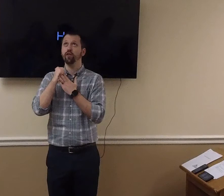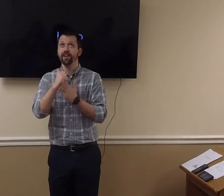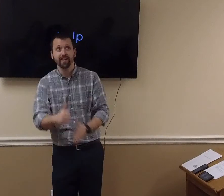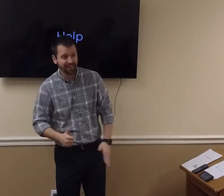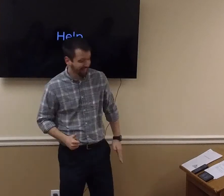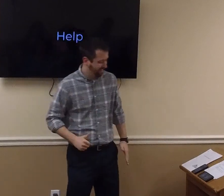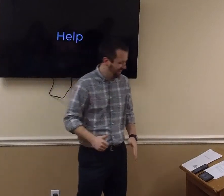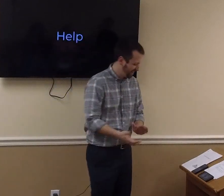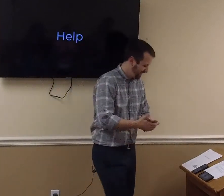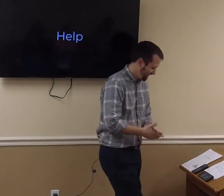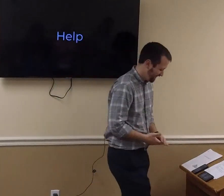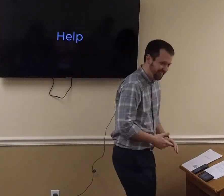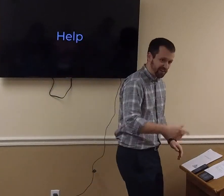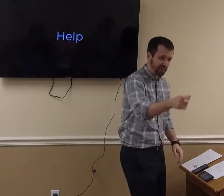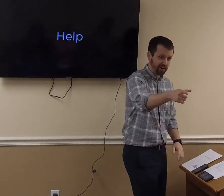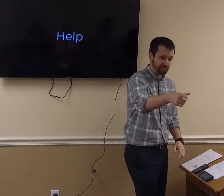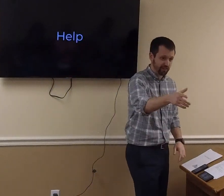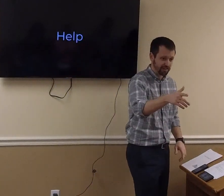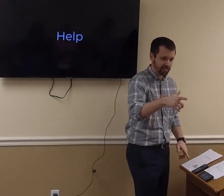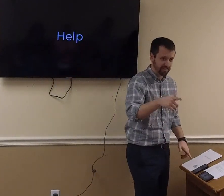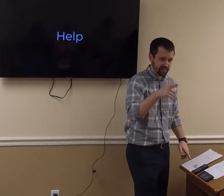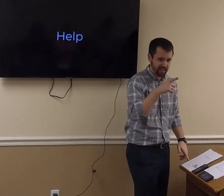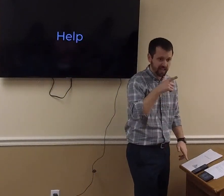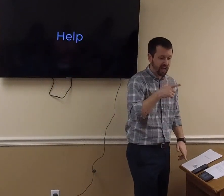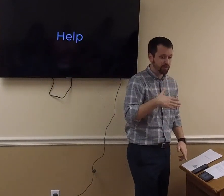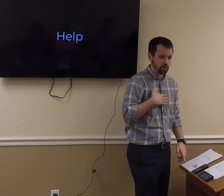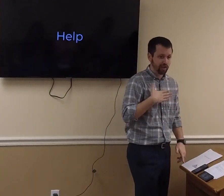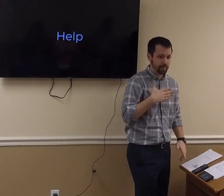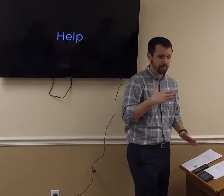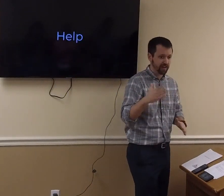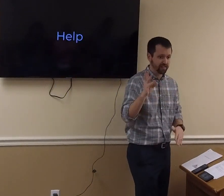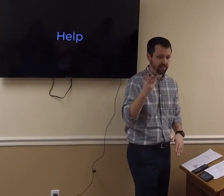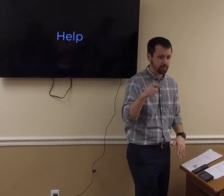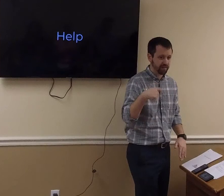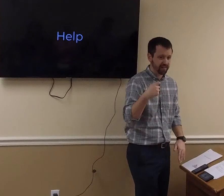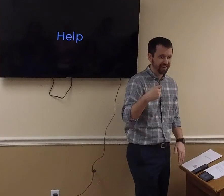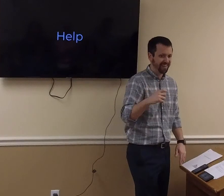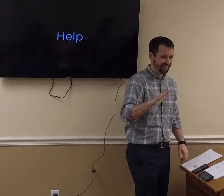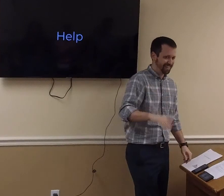Lord. You know how they are after After the lunch? sugar, yes. I am so glad my planning is 6th period. Oh, you're